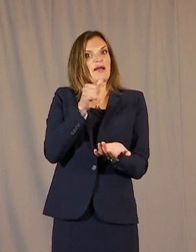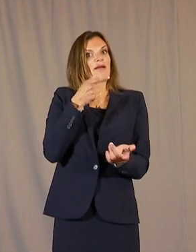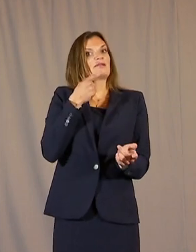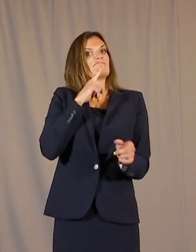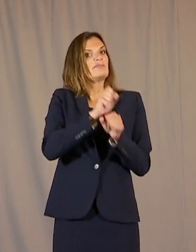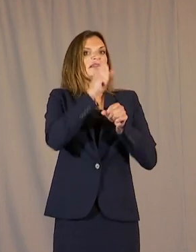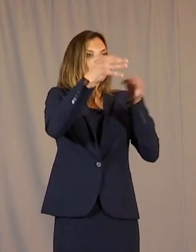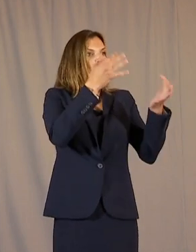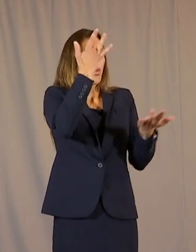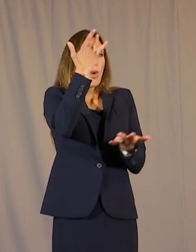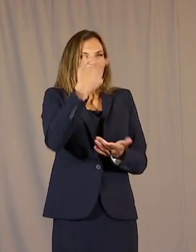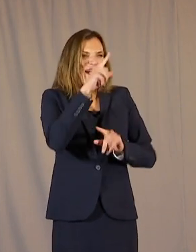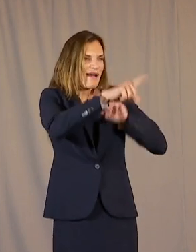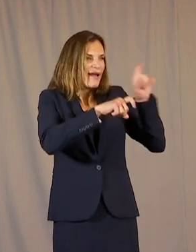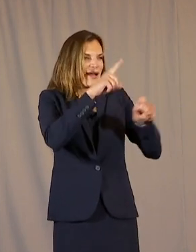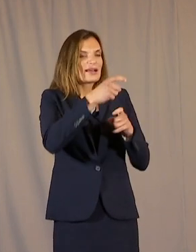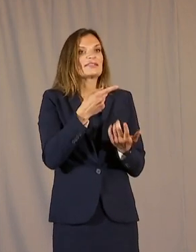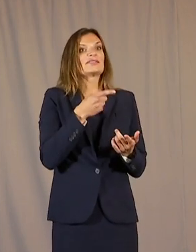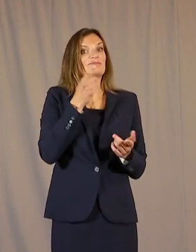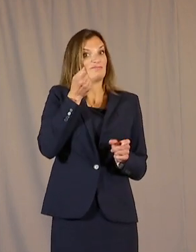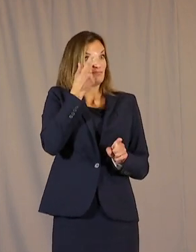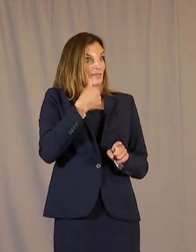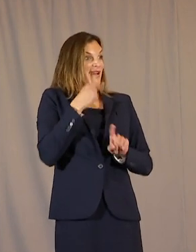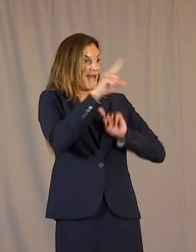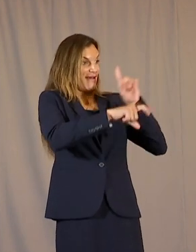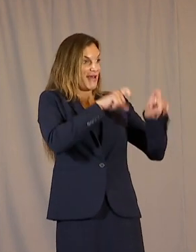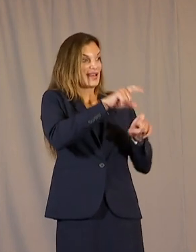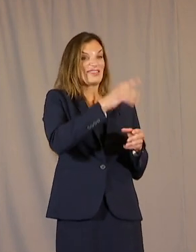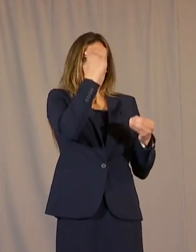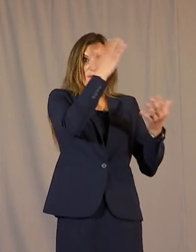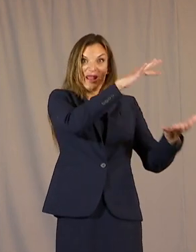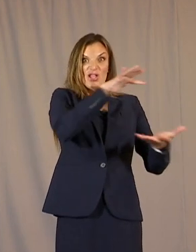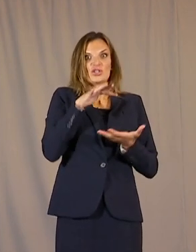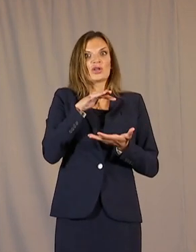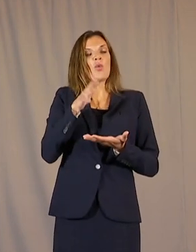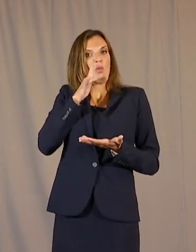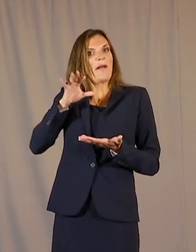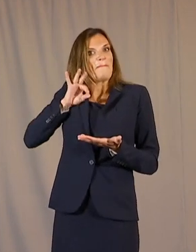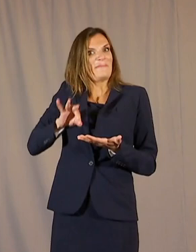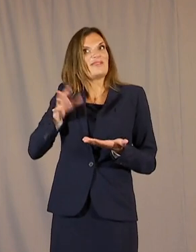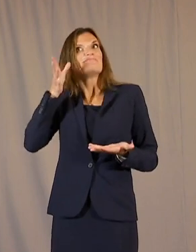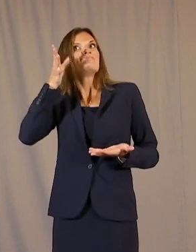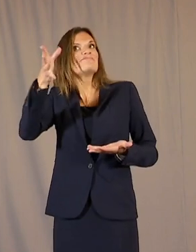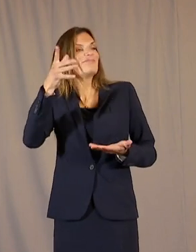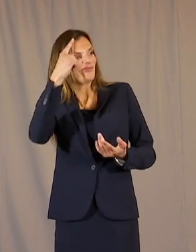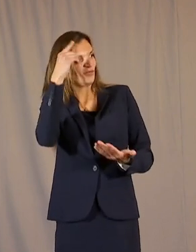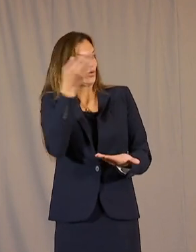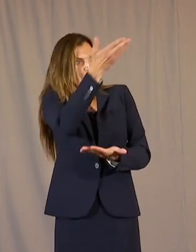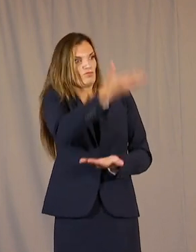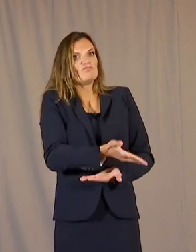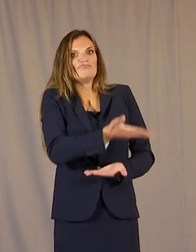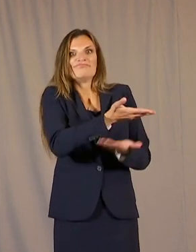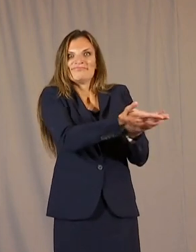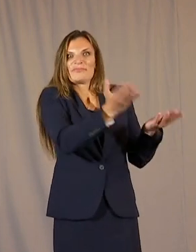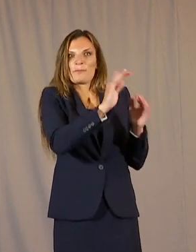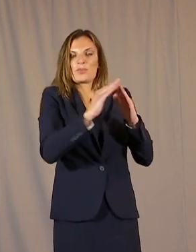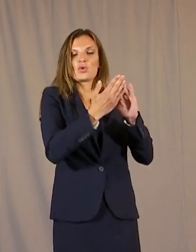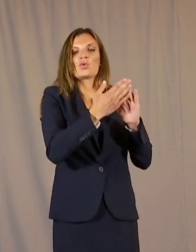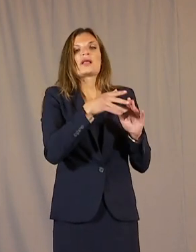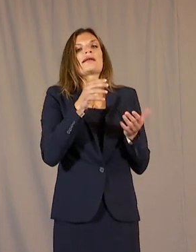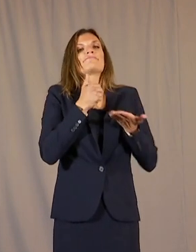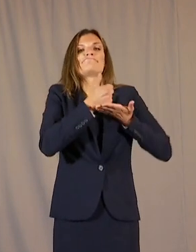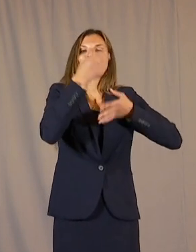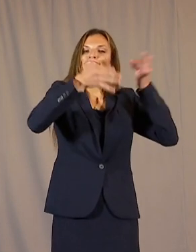gonna benefit them. So those are some of the types of barriers we address. We also very intentionally, you know, talked